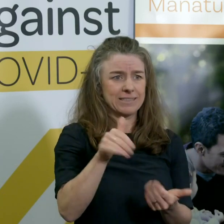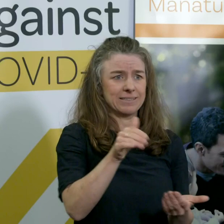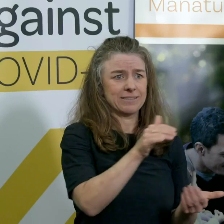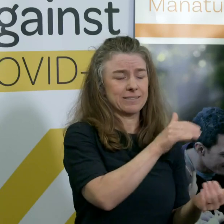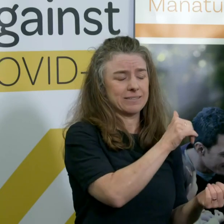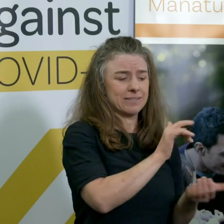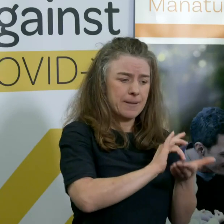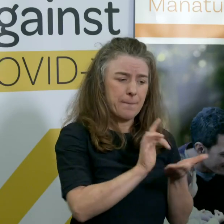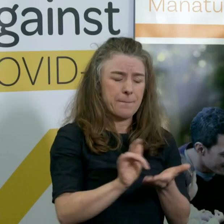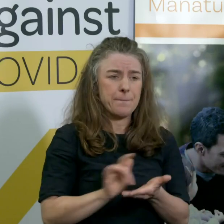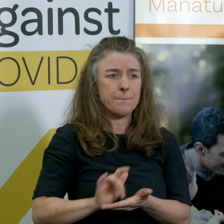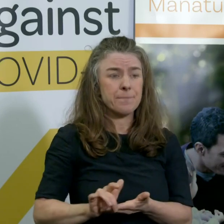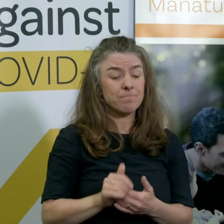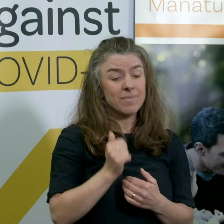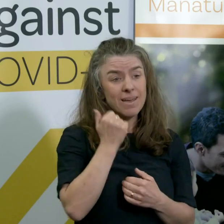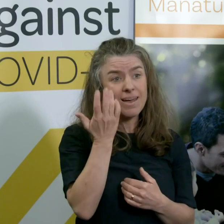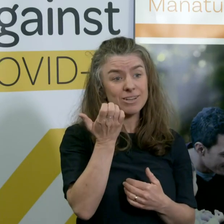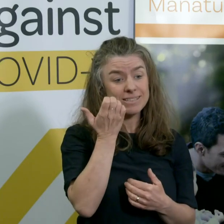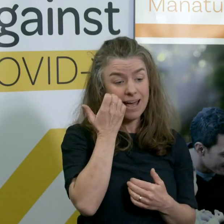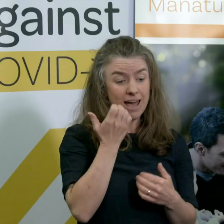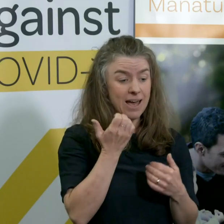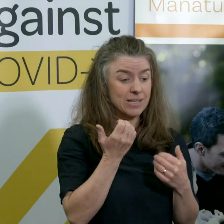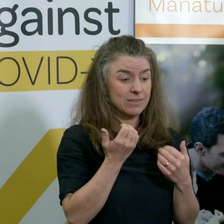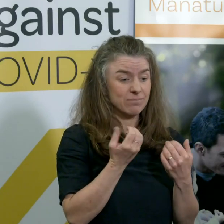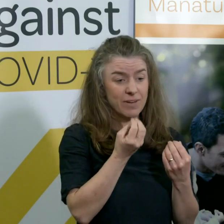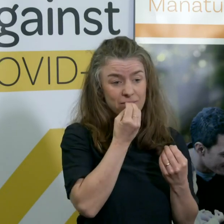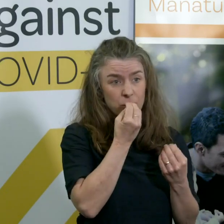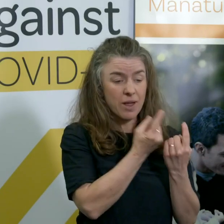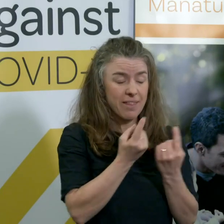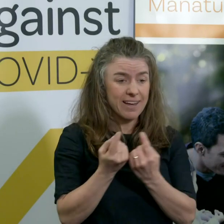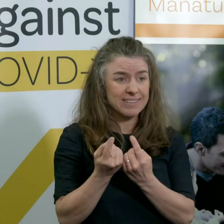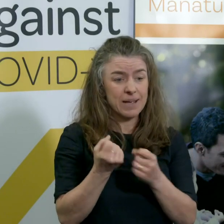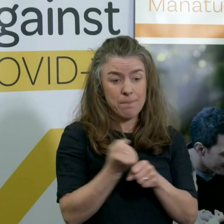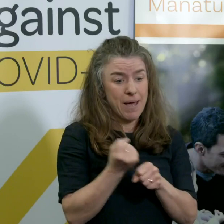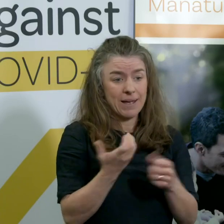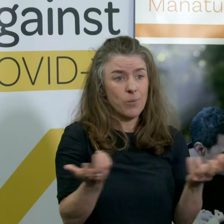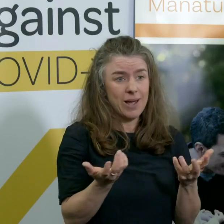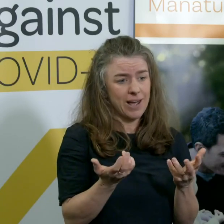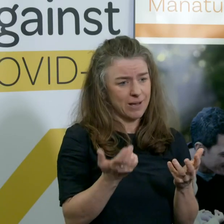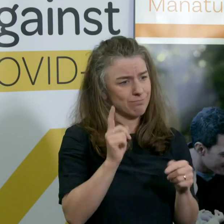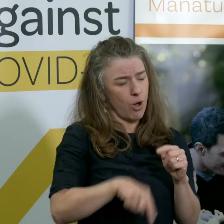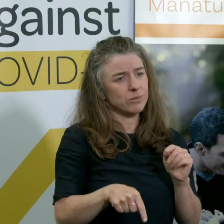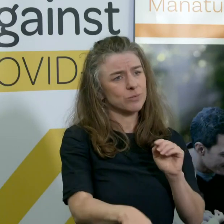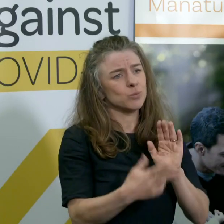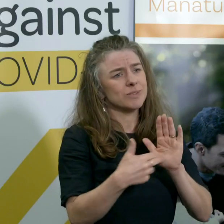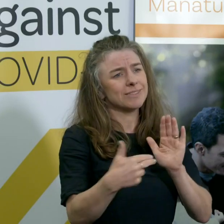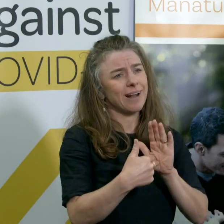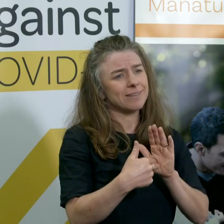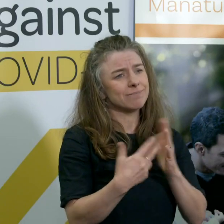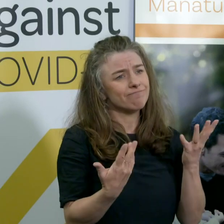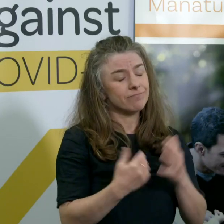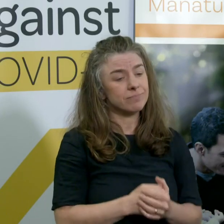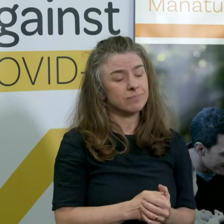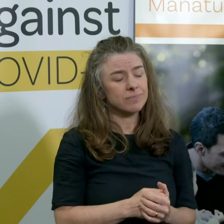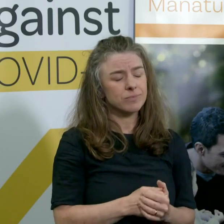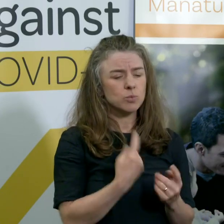fortunate that many of our everyday grocery essentials are made or manufactured right here in New Zealand.